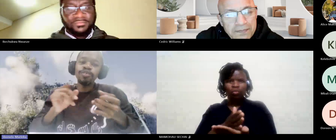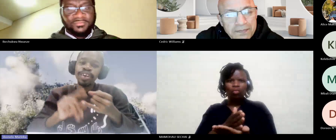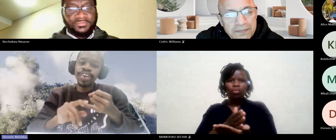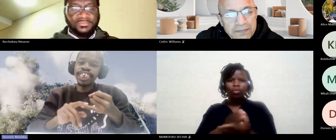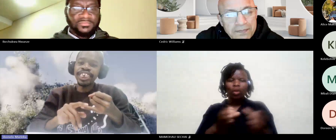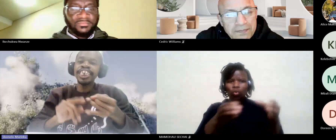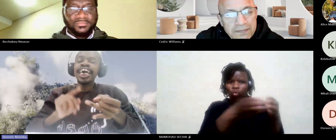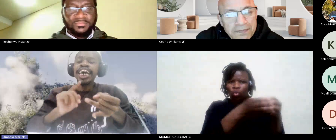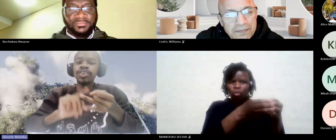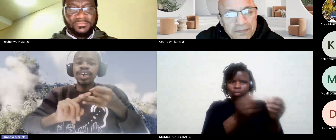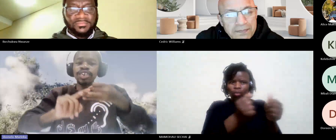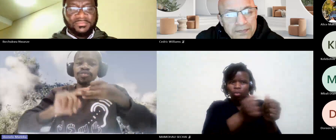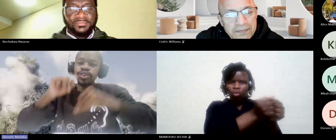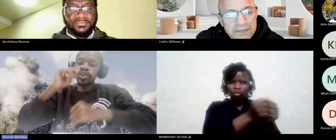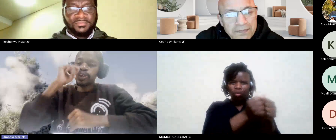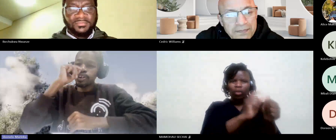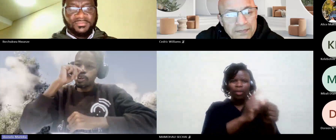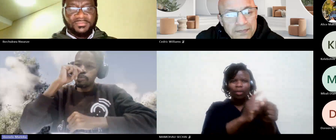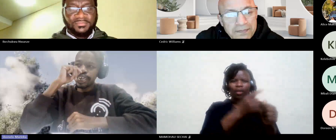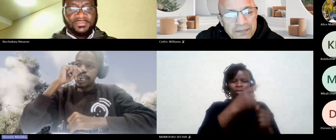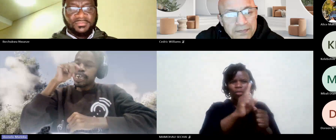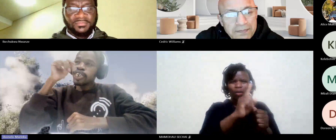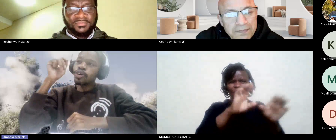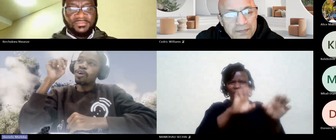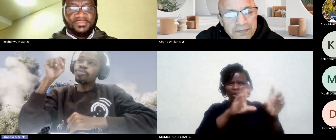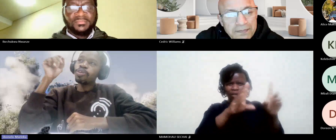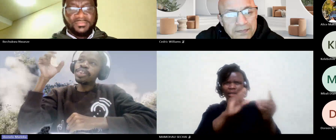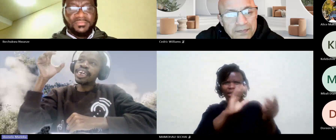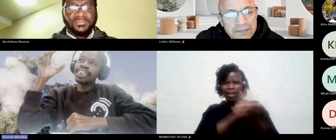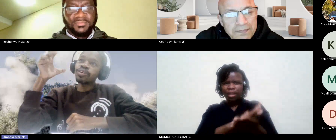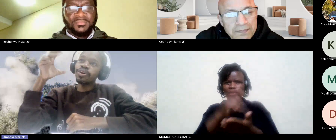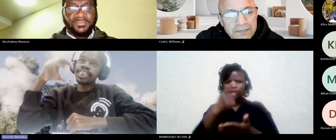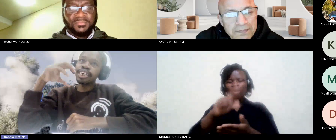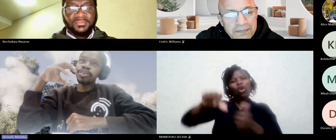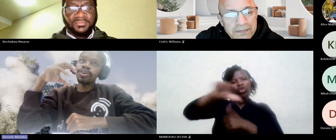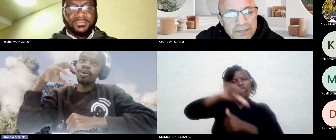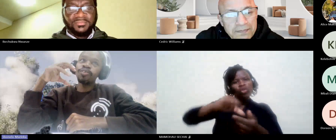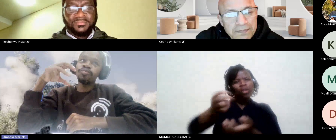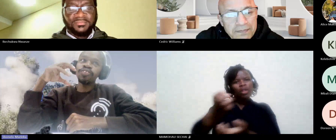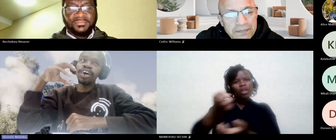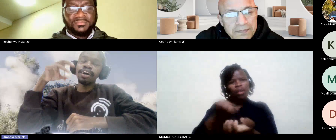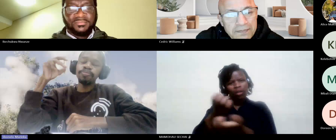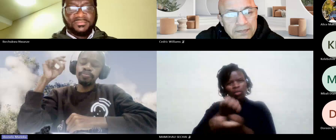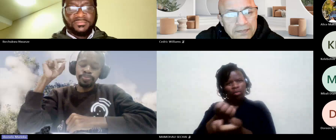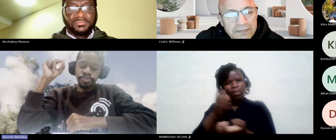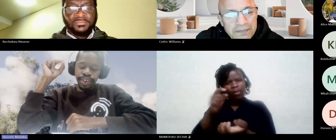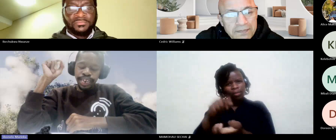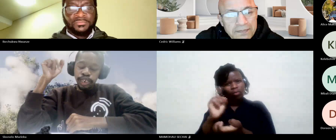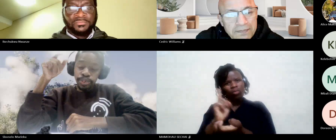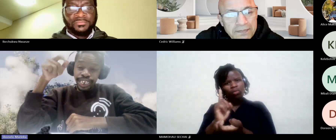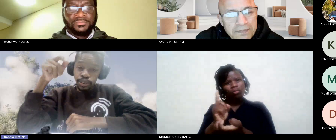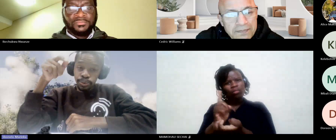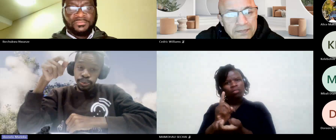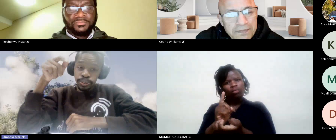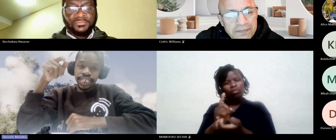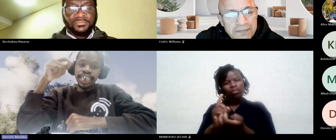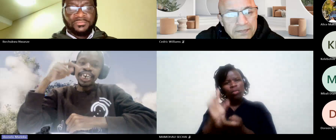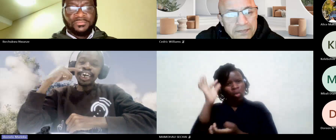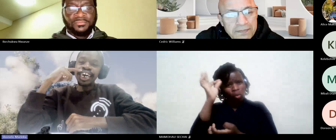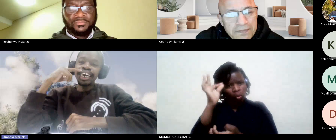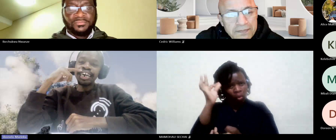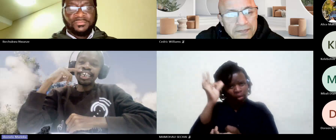to benefit from education as well as for social economy. So within that concept of special